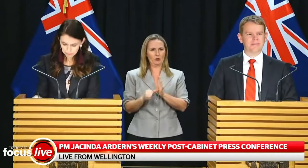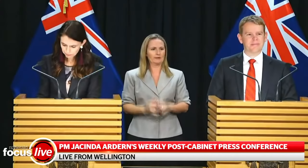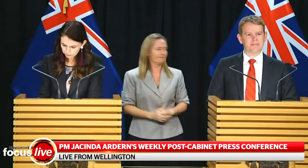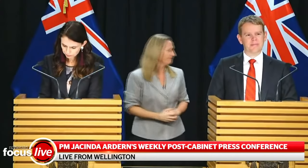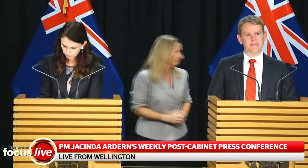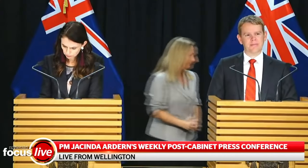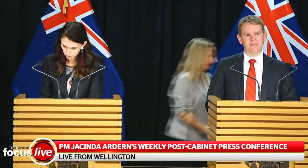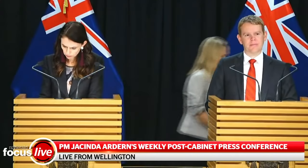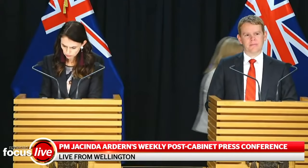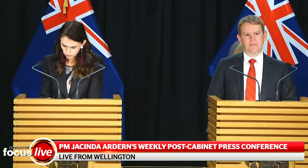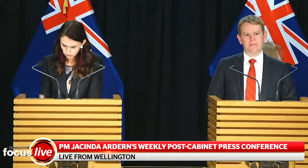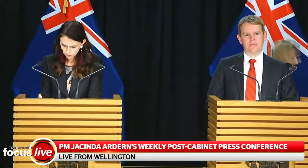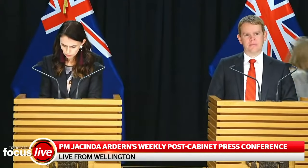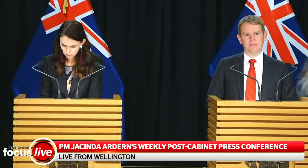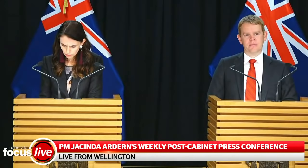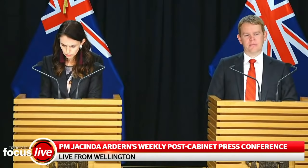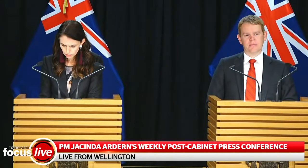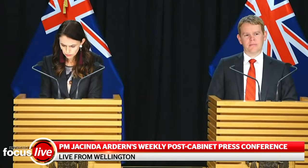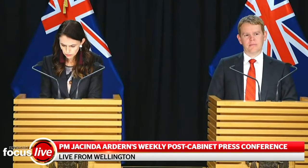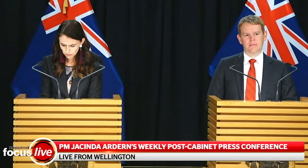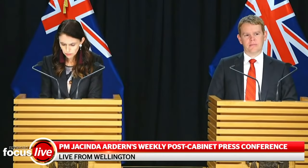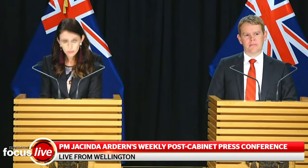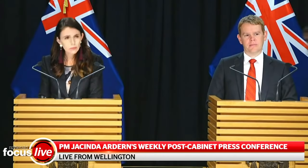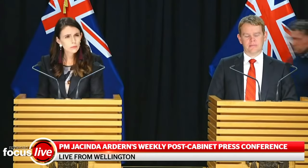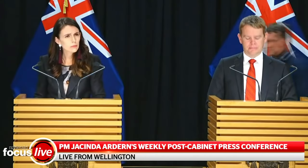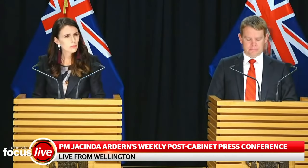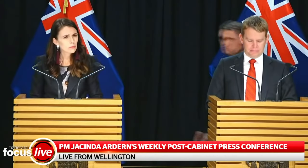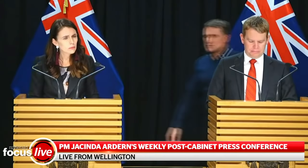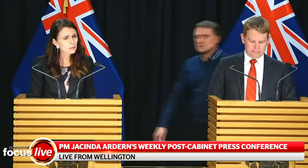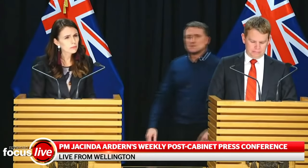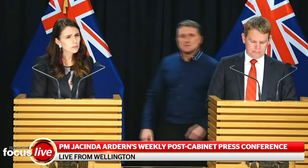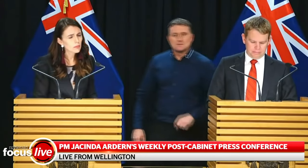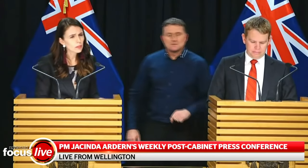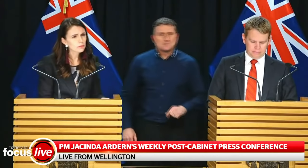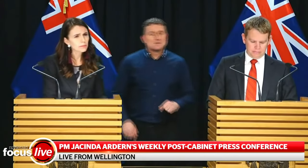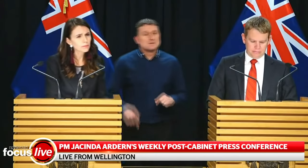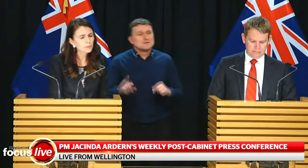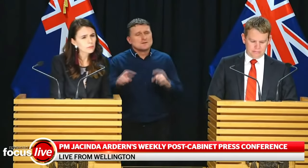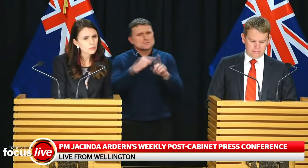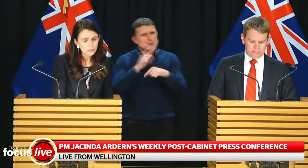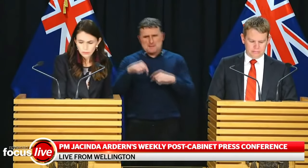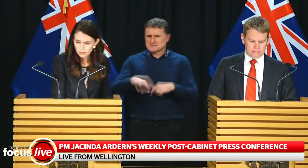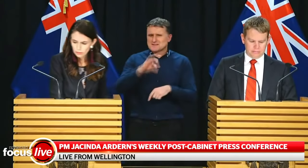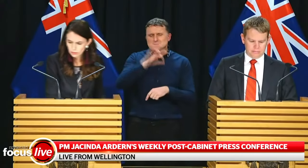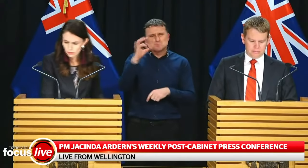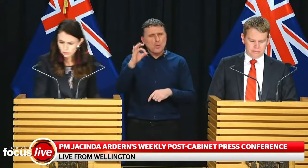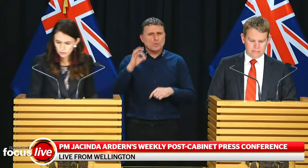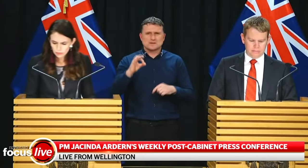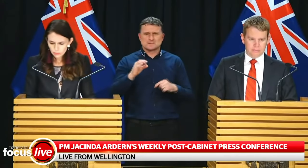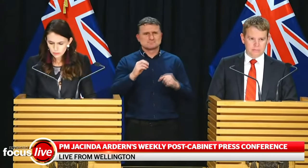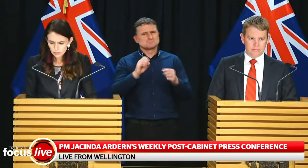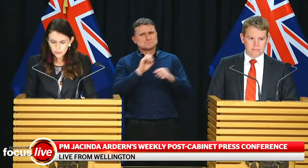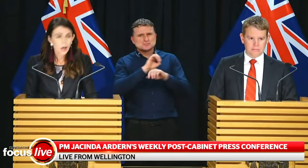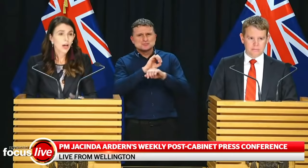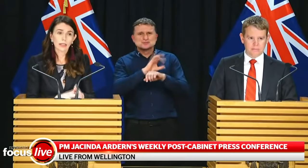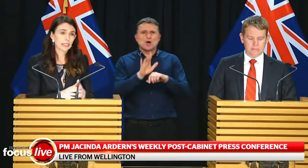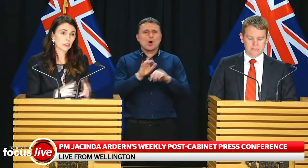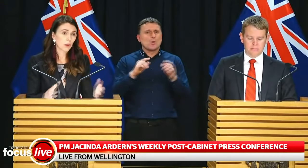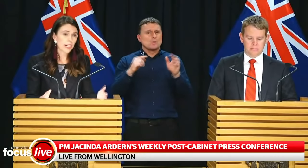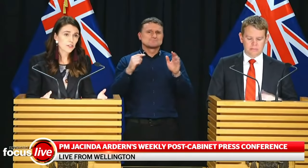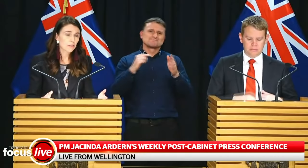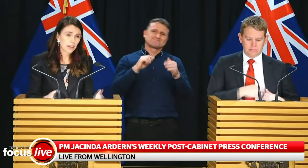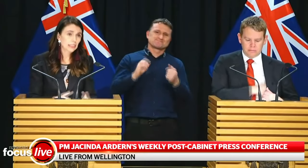Yeah. So did you want to set the record straight on hate speech after your interview on the AM show this morning? You said it has to incite violence, but that's not right, is